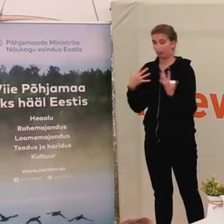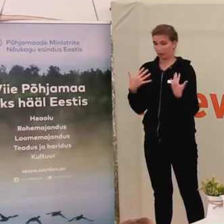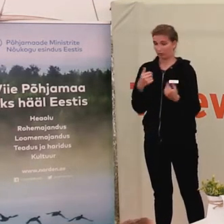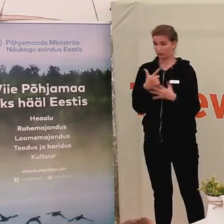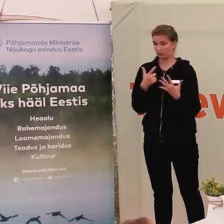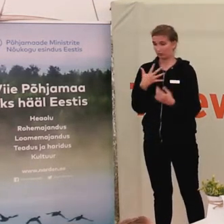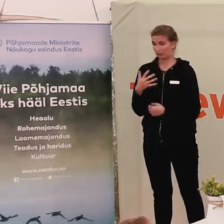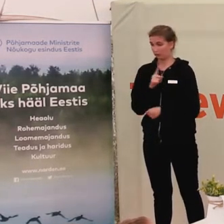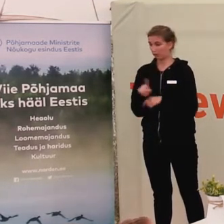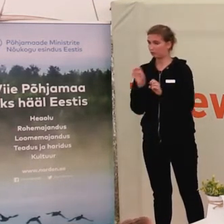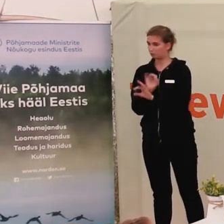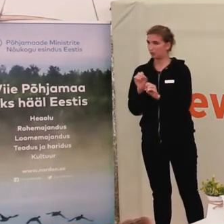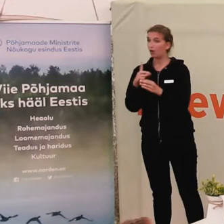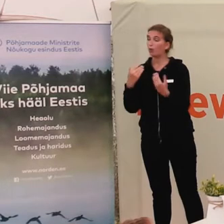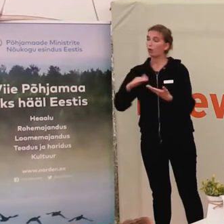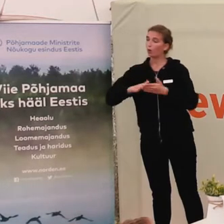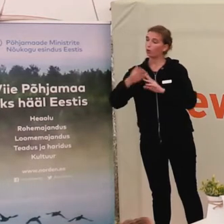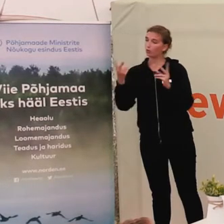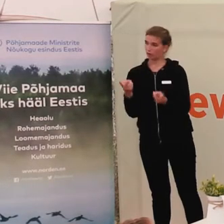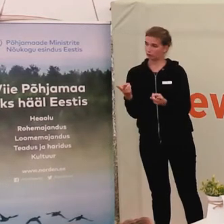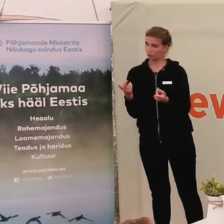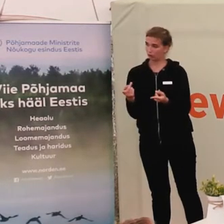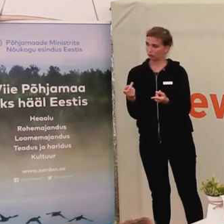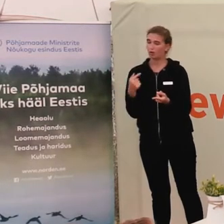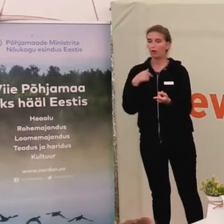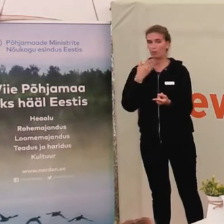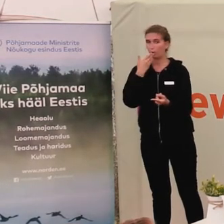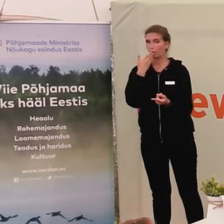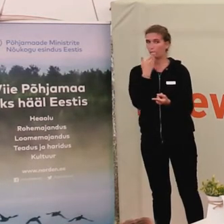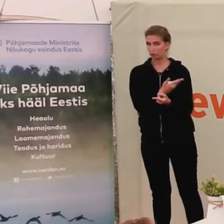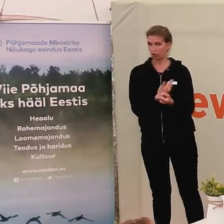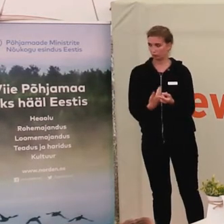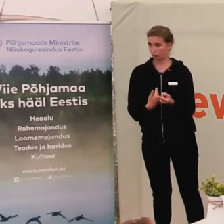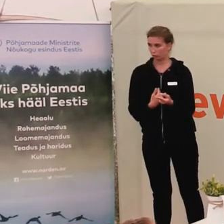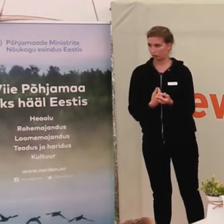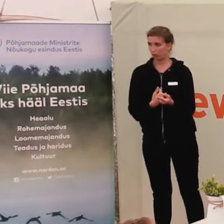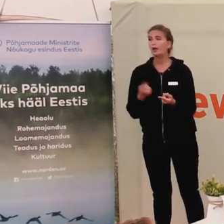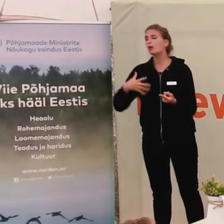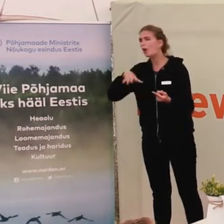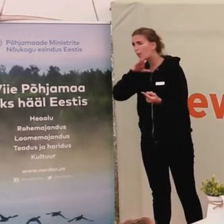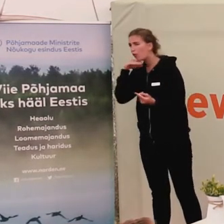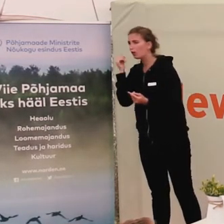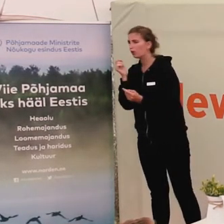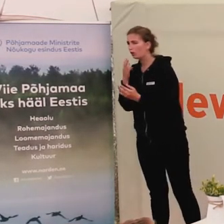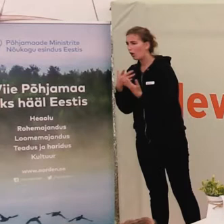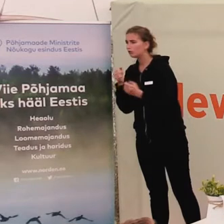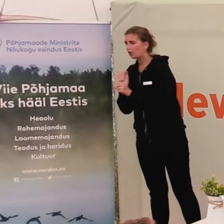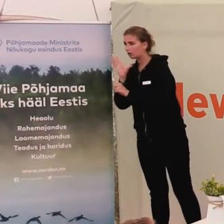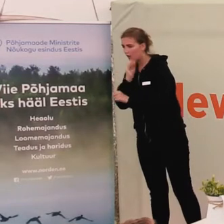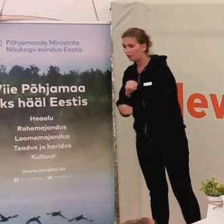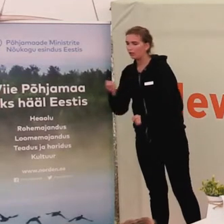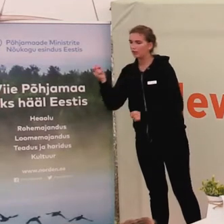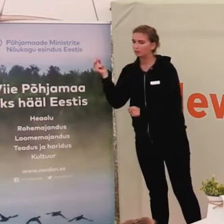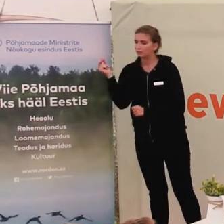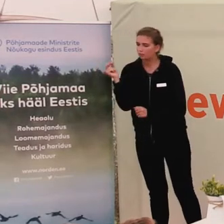minutes about, okay, this is the situation. So I would ask you, so there are a lot of things we can do concretely. We could tax palm